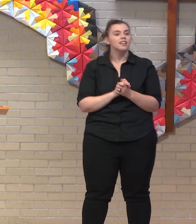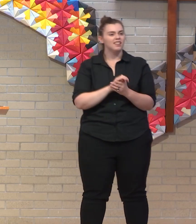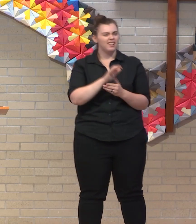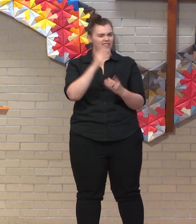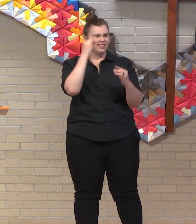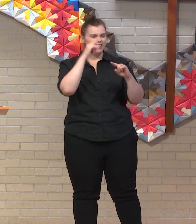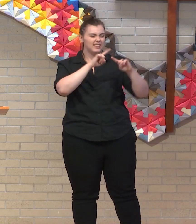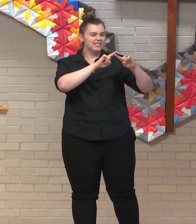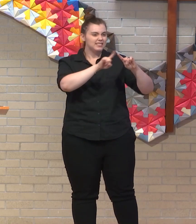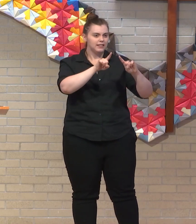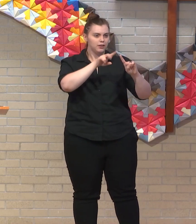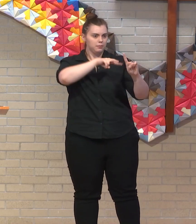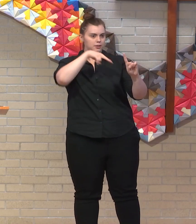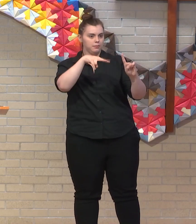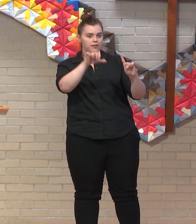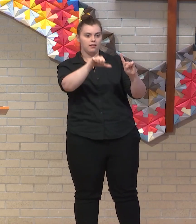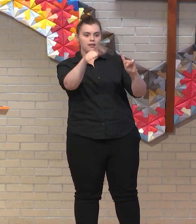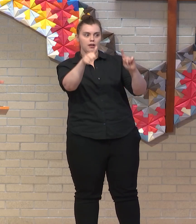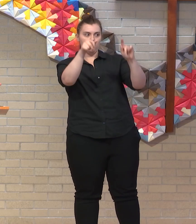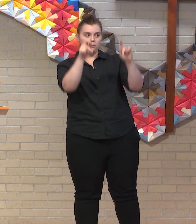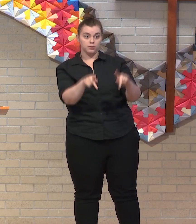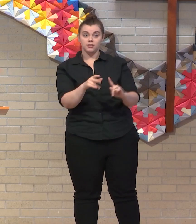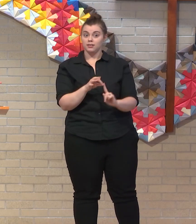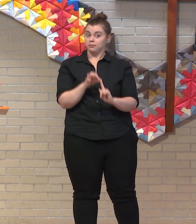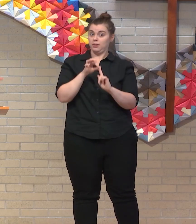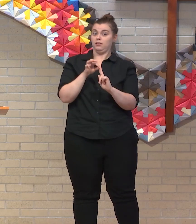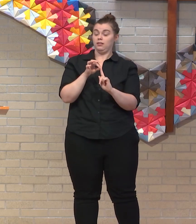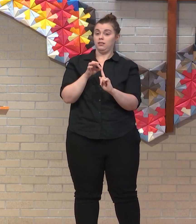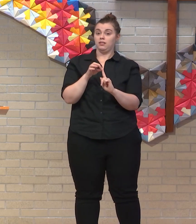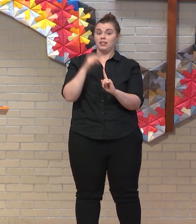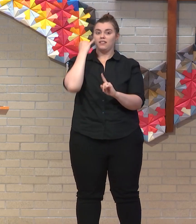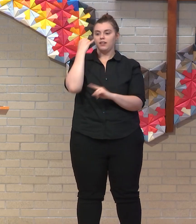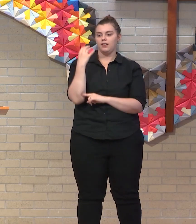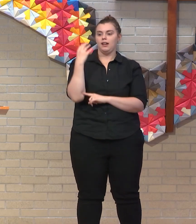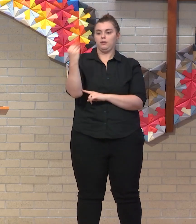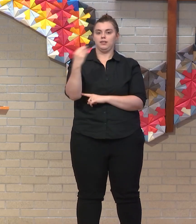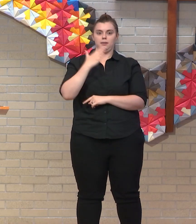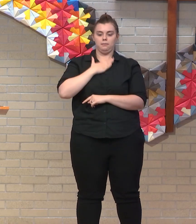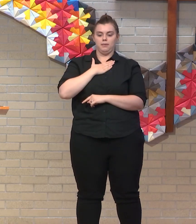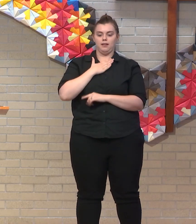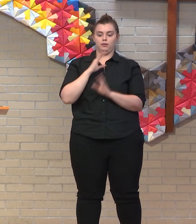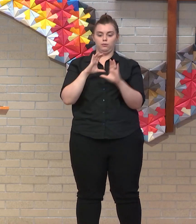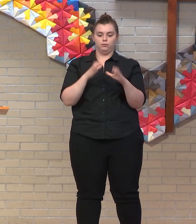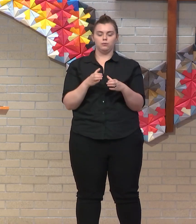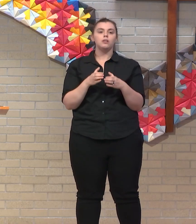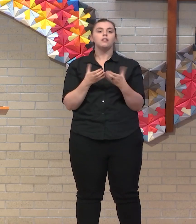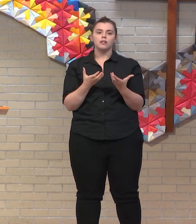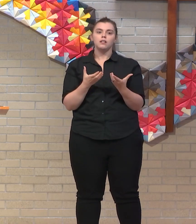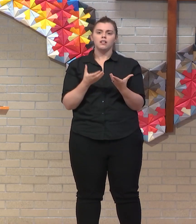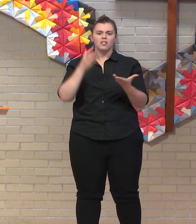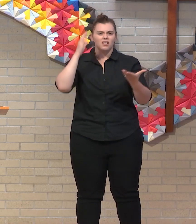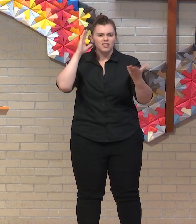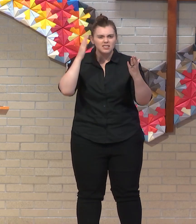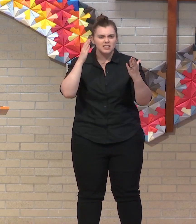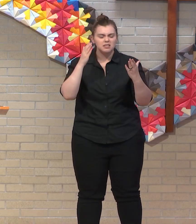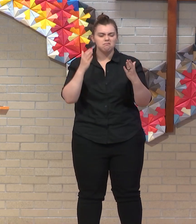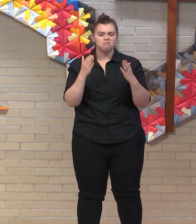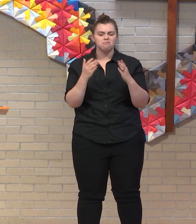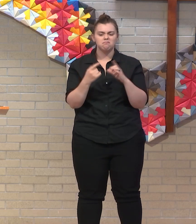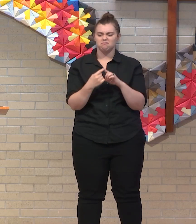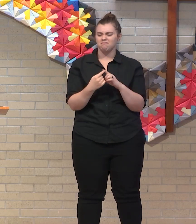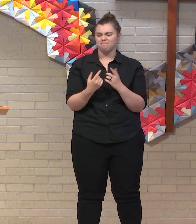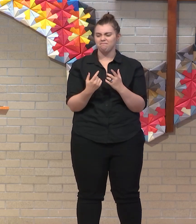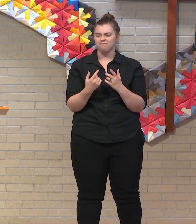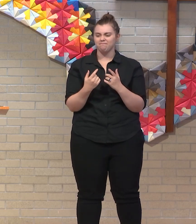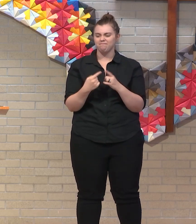Considering the perspective of another, especially someone from outside your identity group, may seem counterintuitive